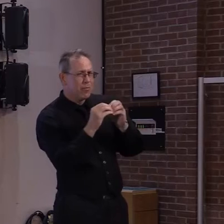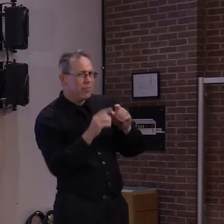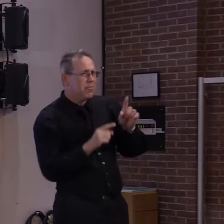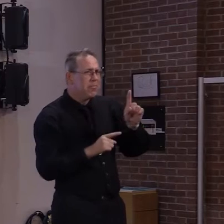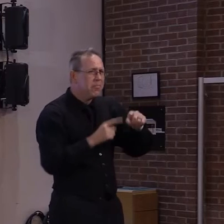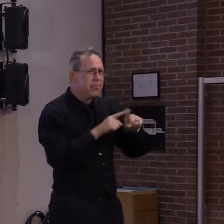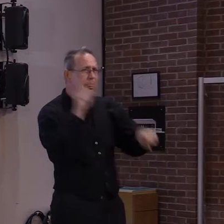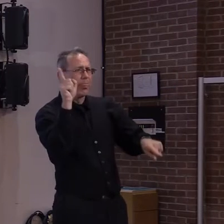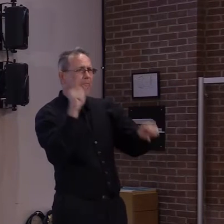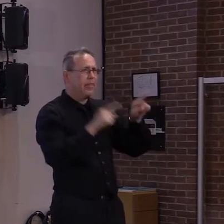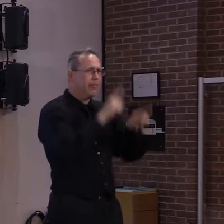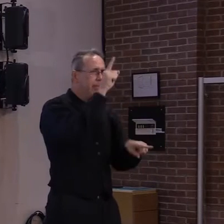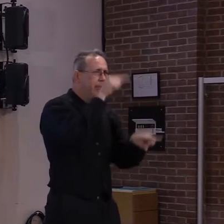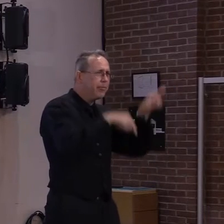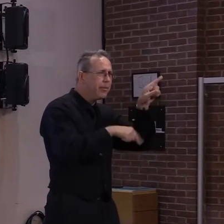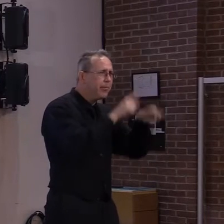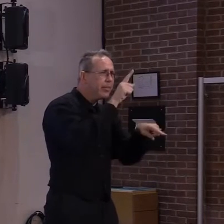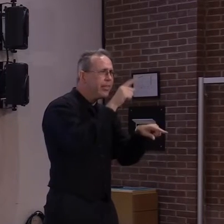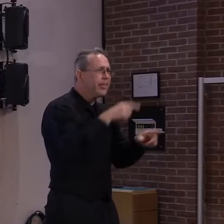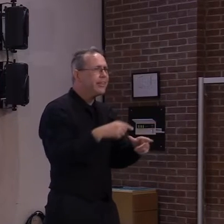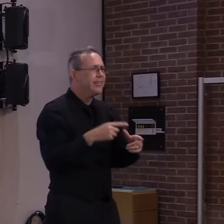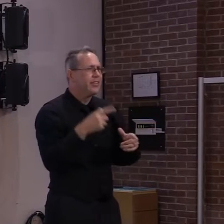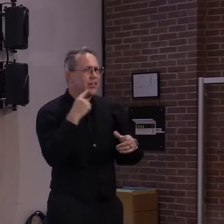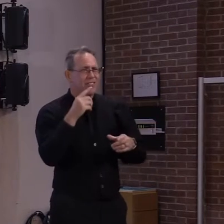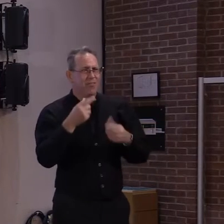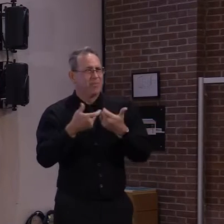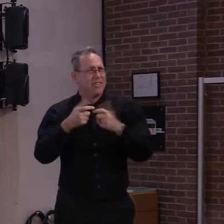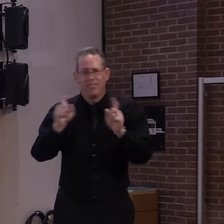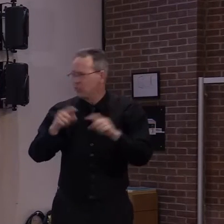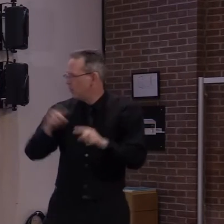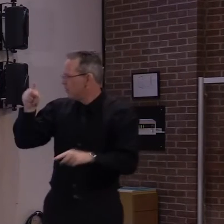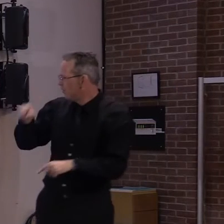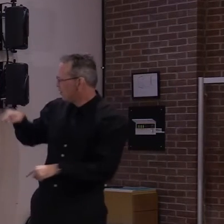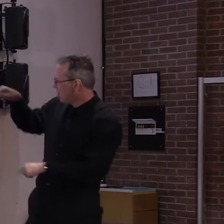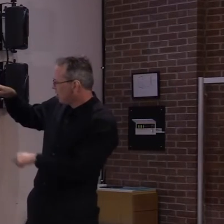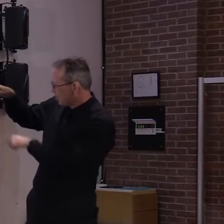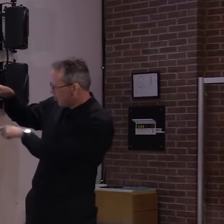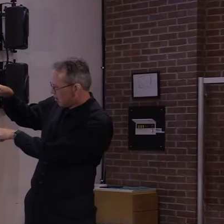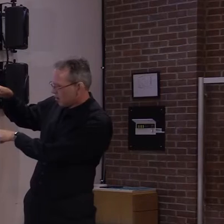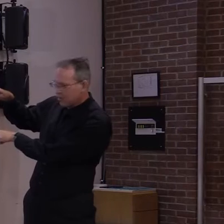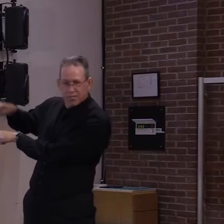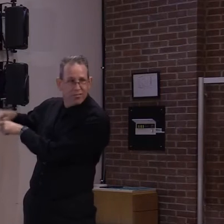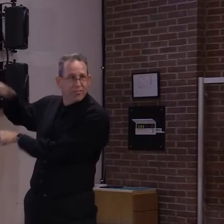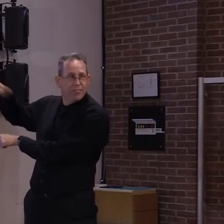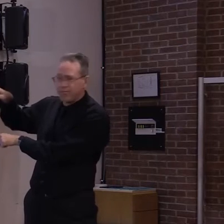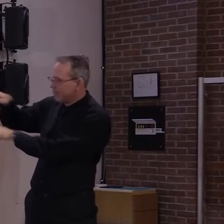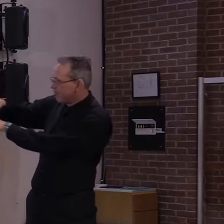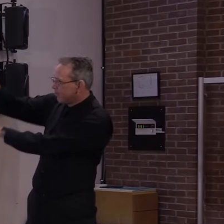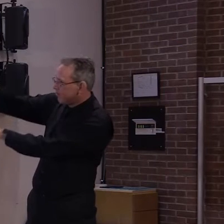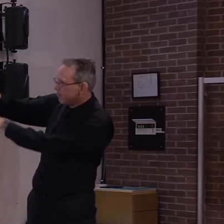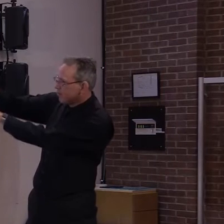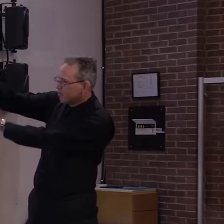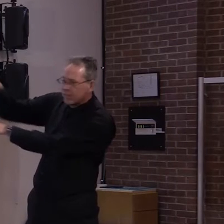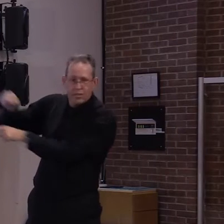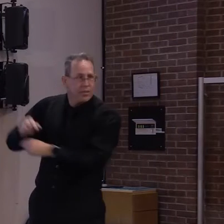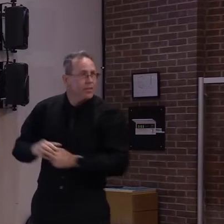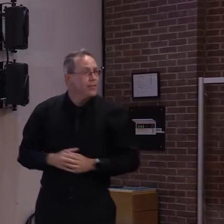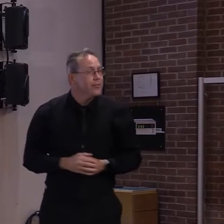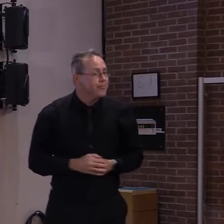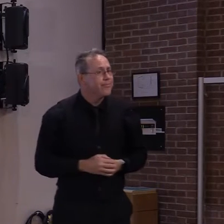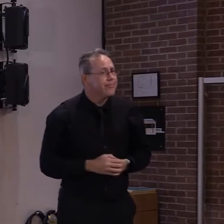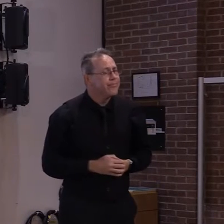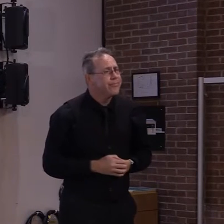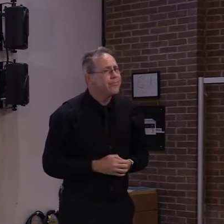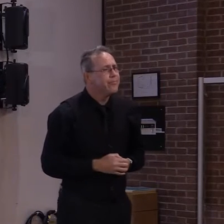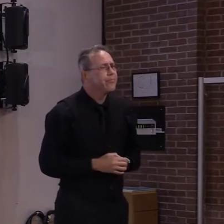the governor mentioned, Vermont continues to have the lowest hospitalization rate in the country. And for those who are in the hospital,